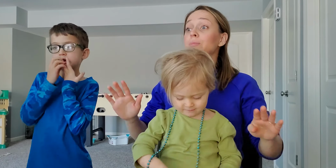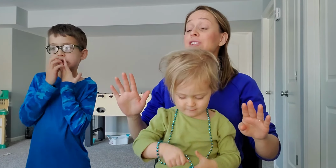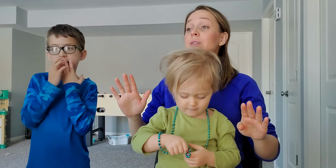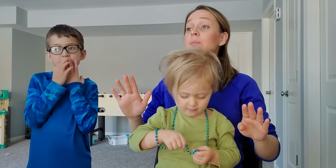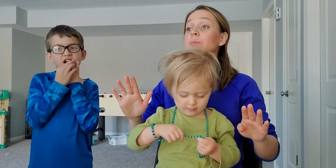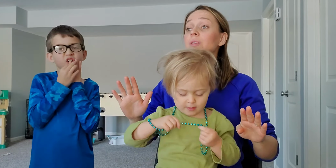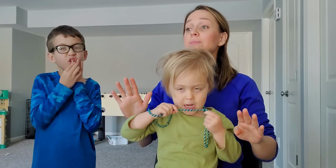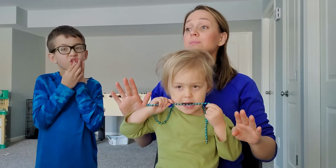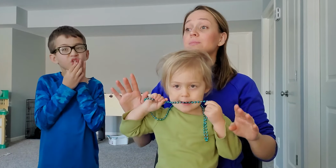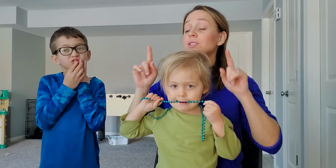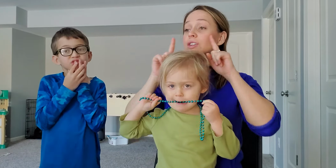turn.